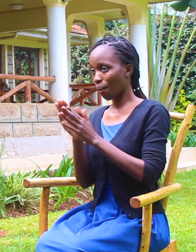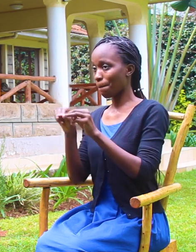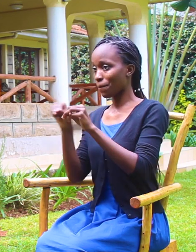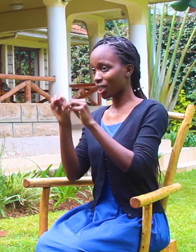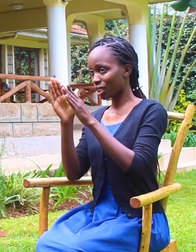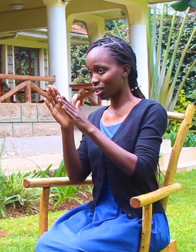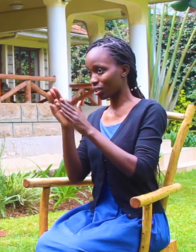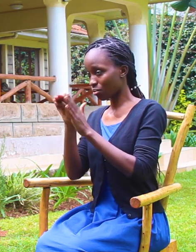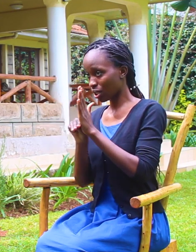Soon after,